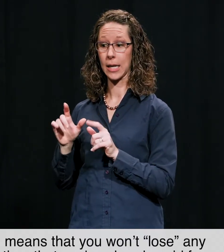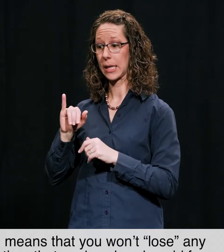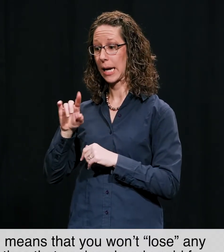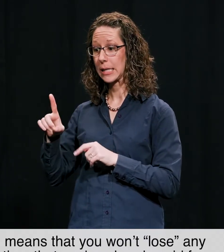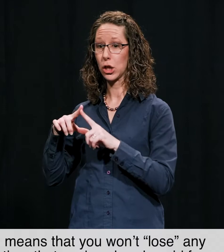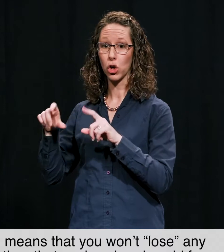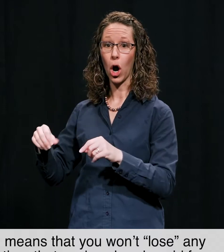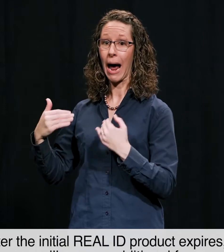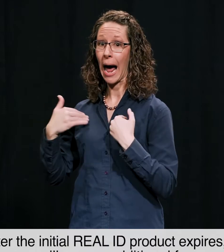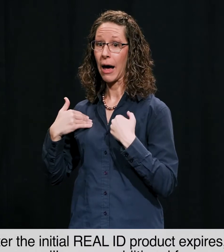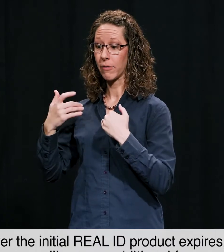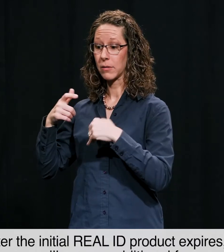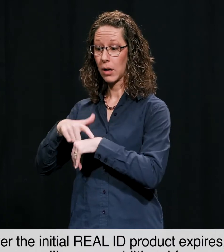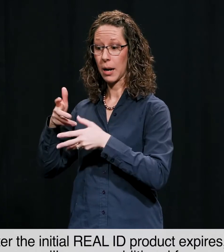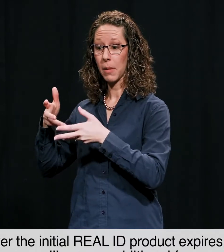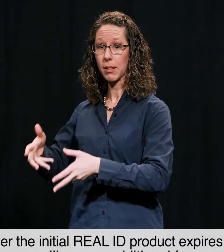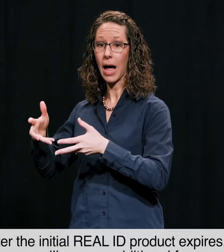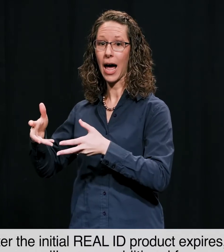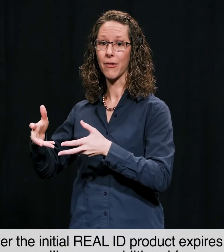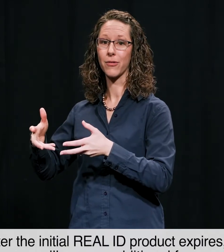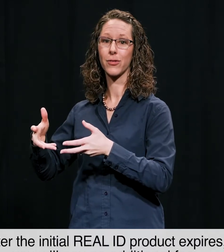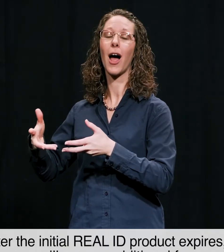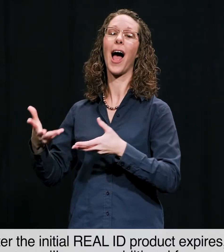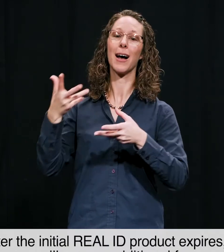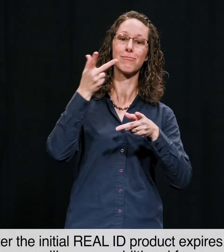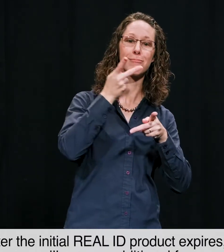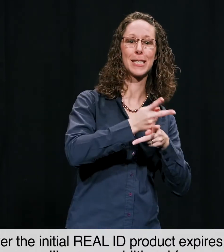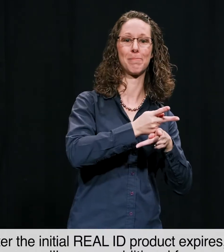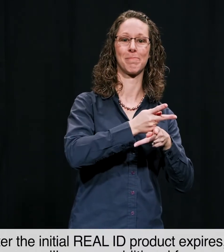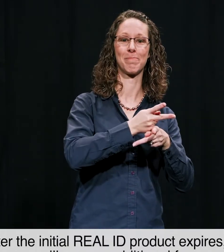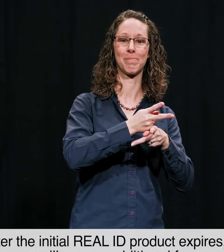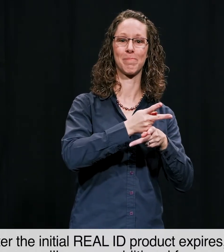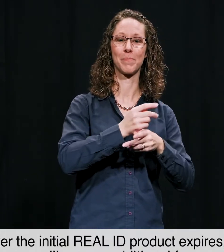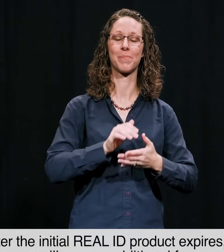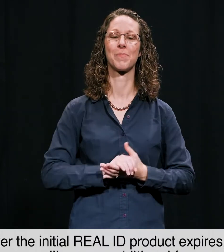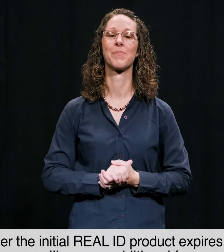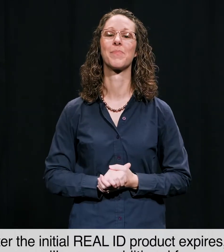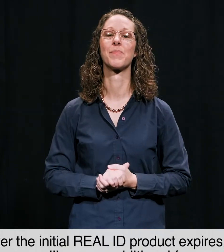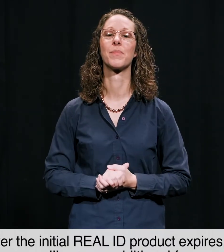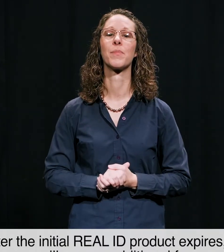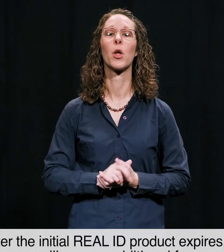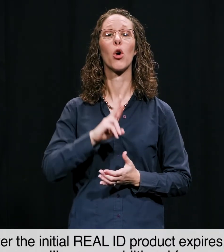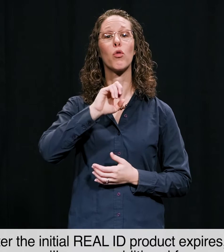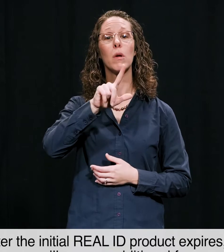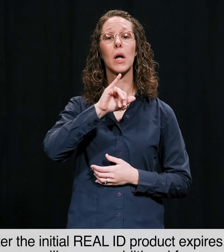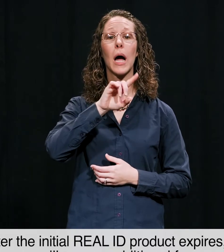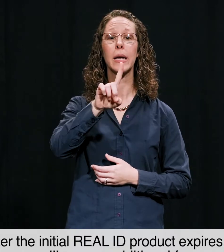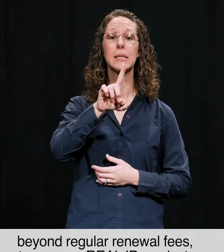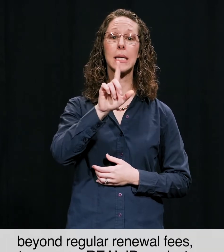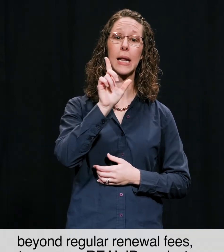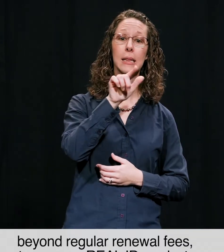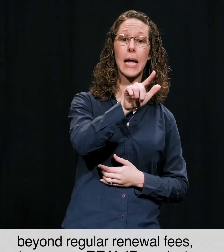for. After the initial Real ID product expires, you will pay no additional fee beyond